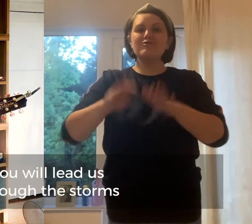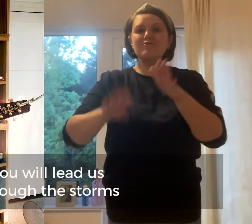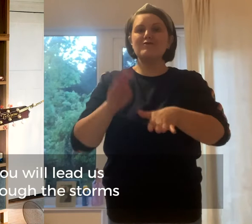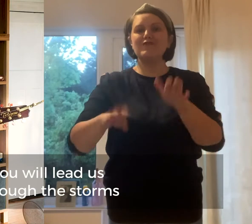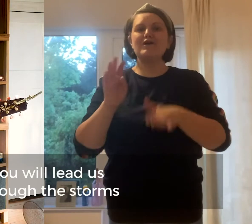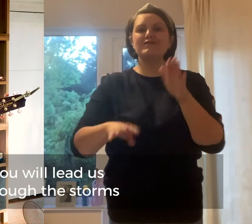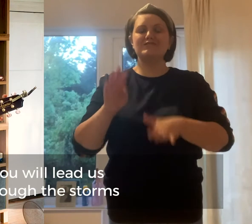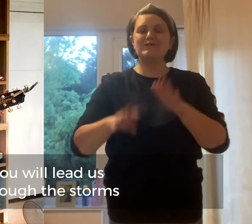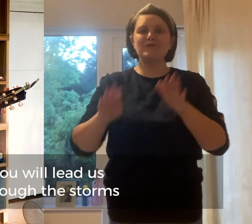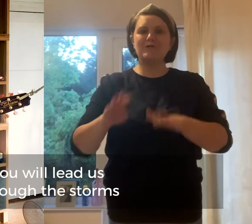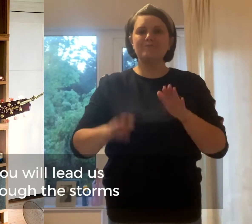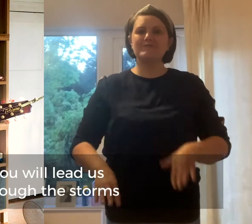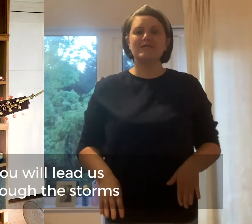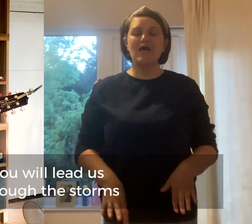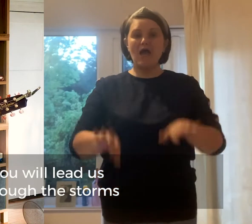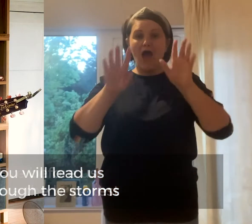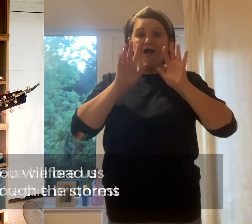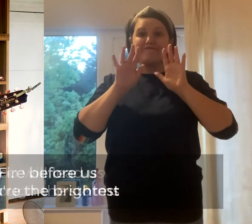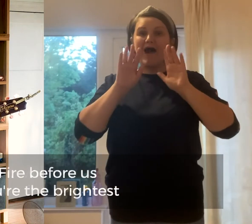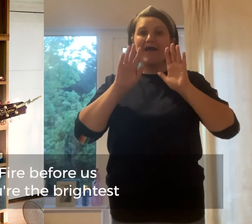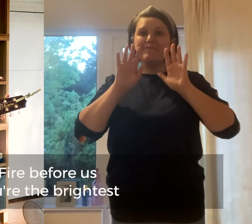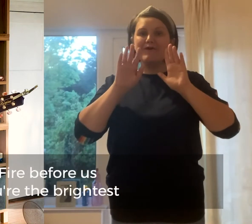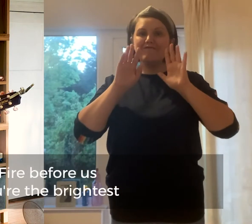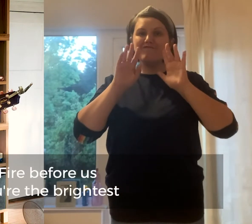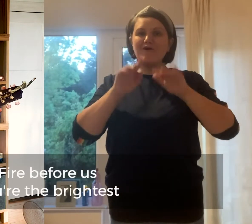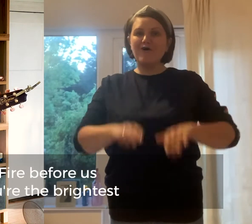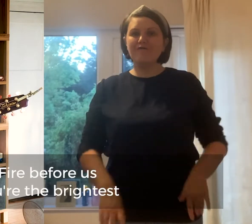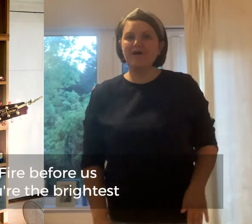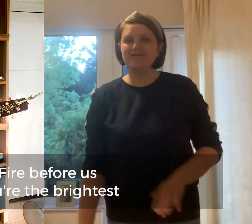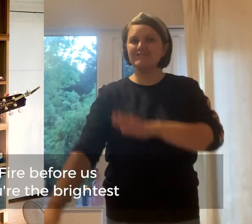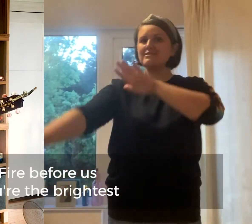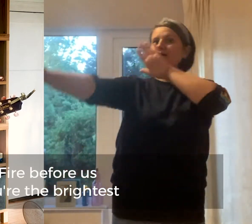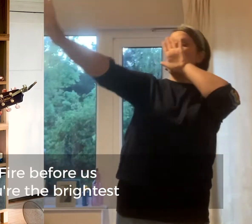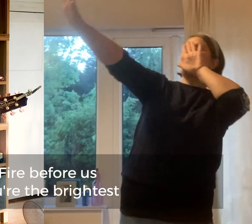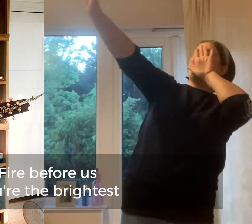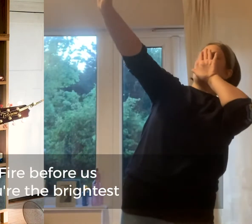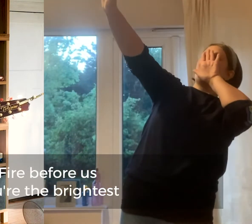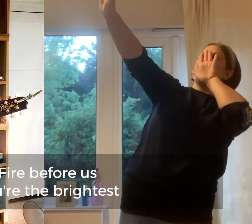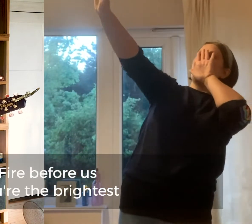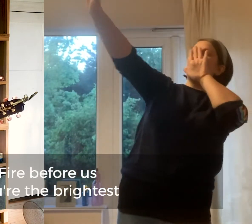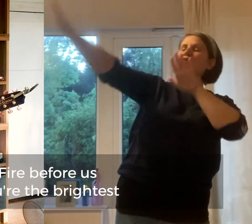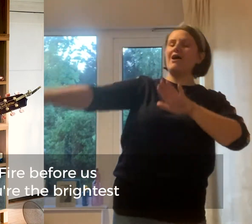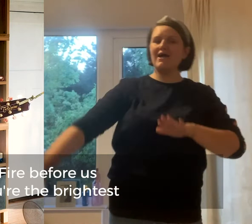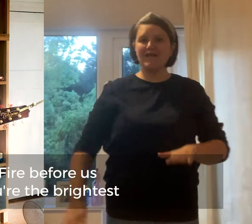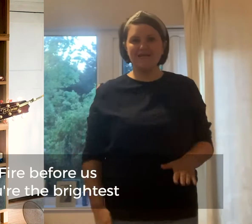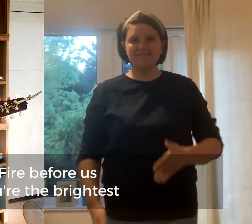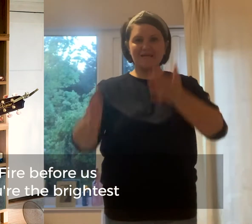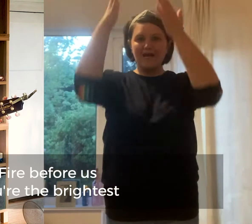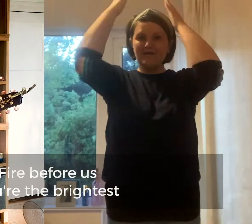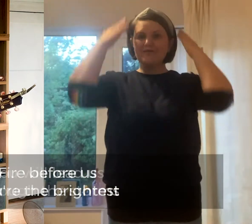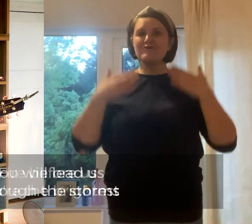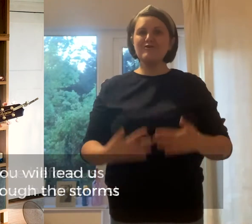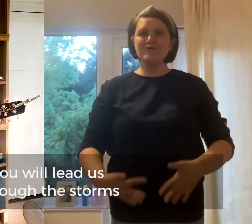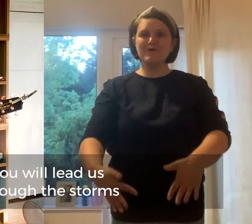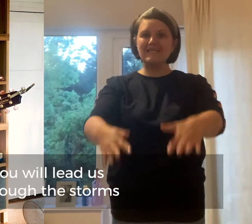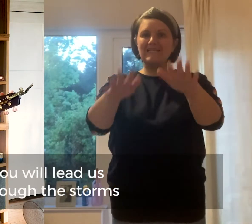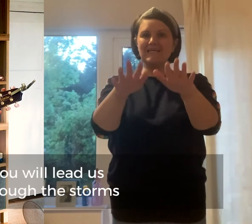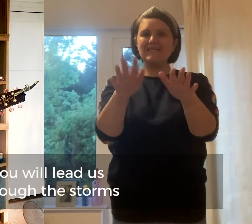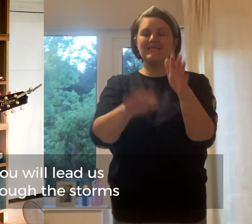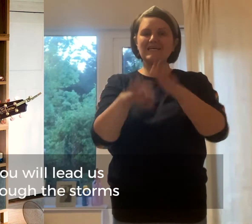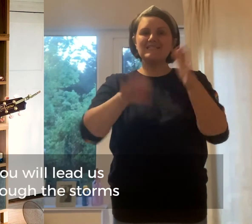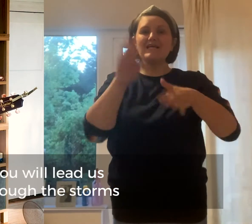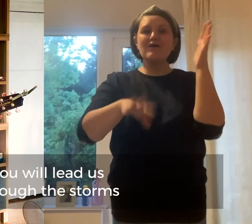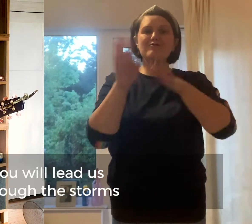us through the storms. Far before us, you're the brightest. You